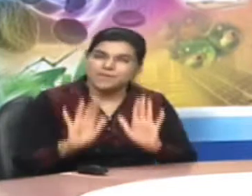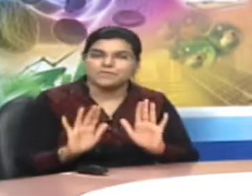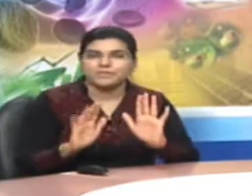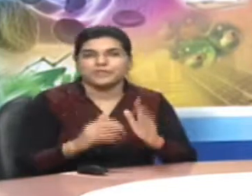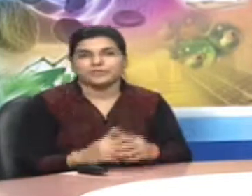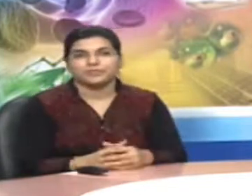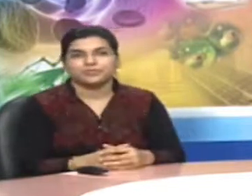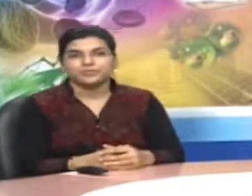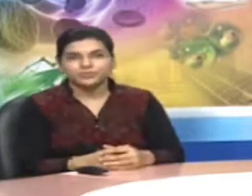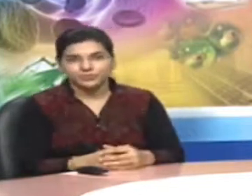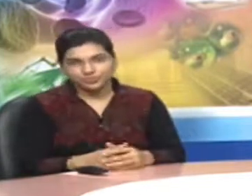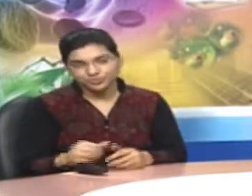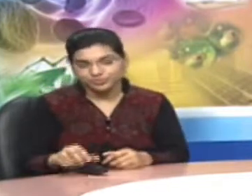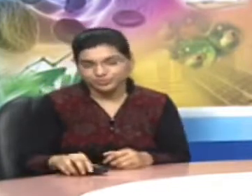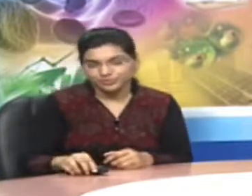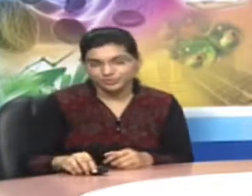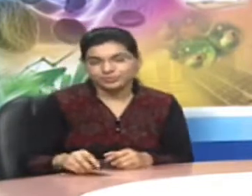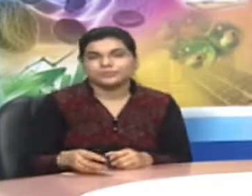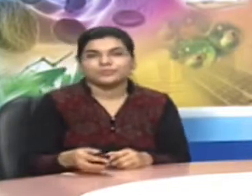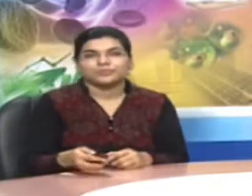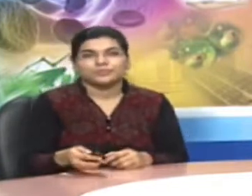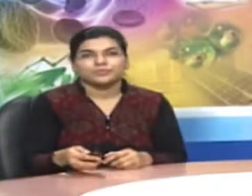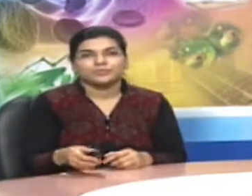It is there in the PowerPoint presentation.